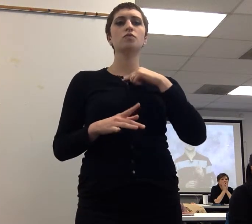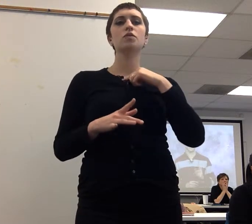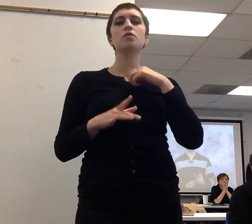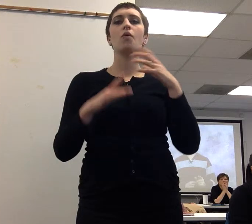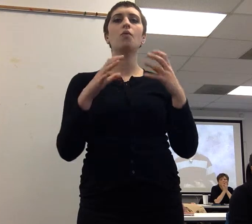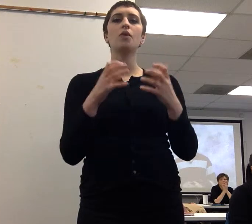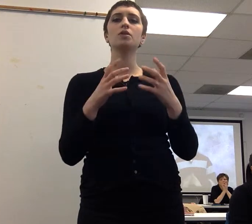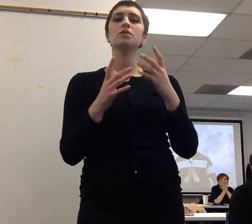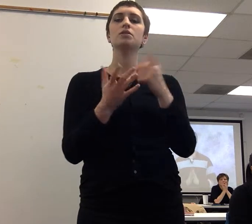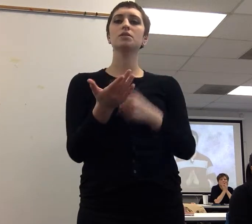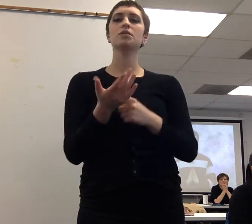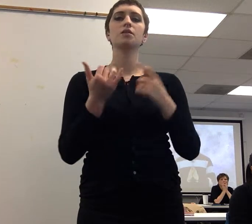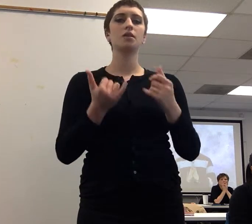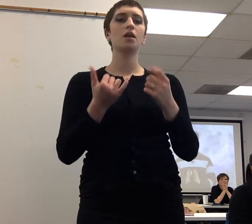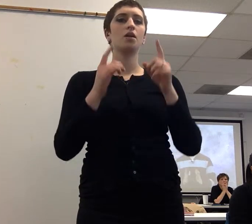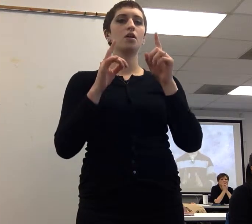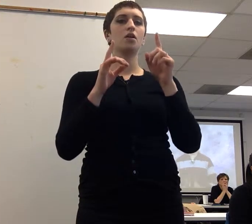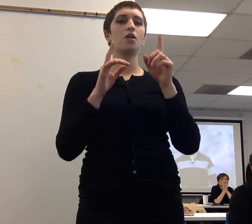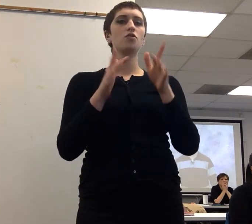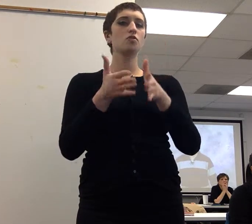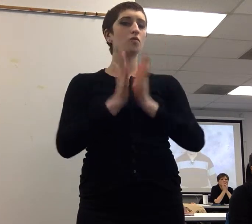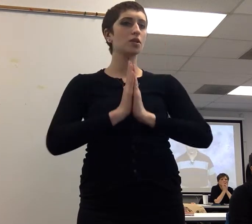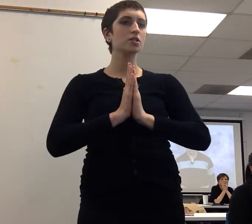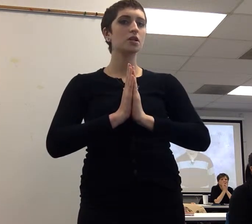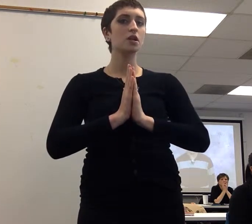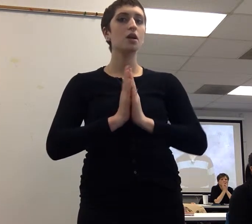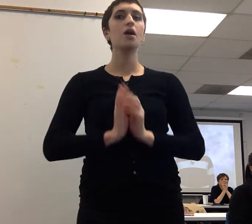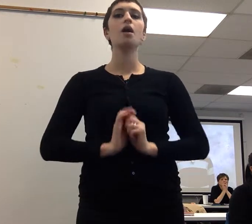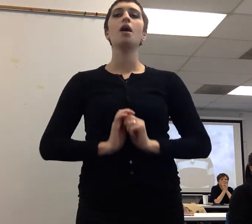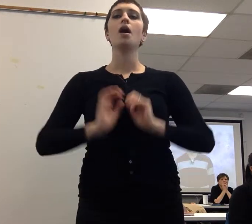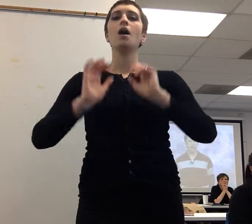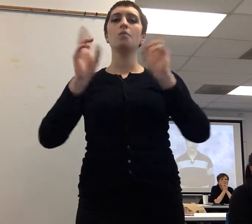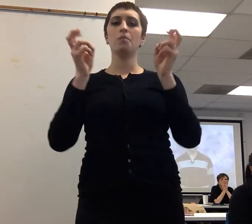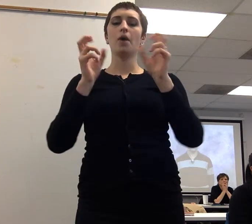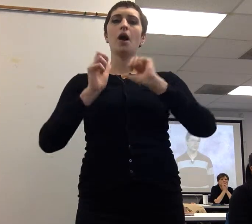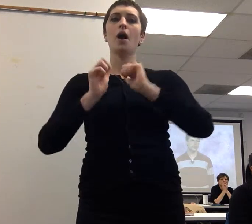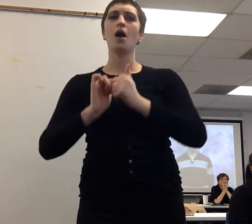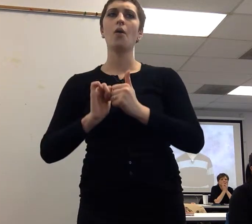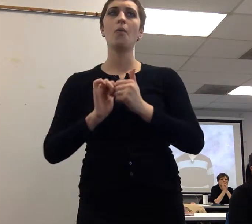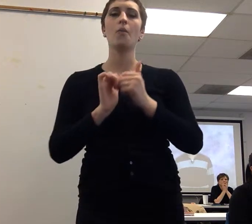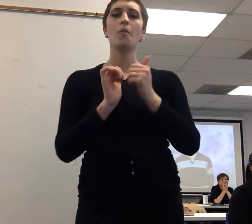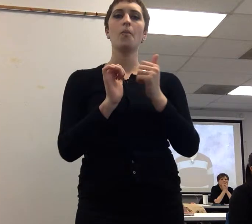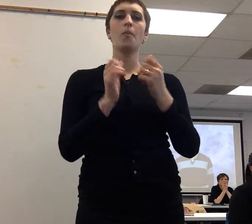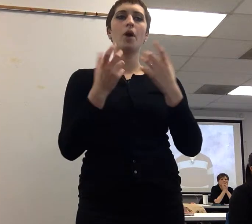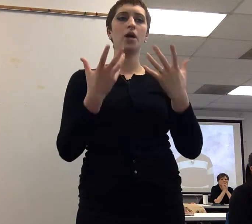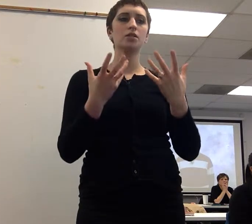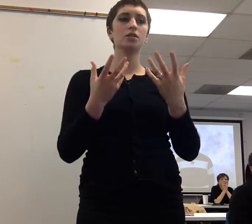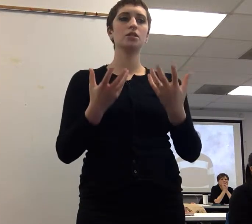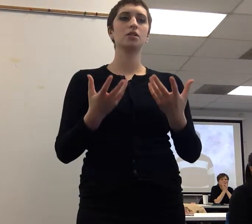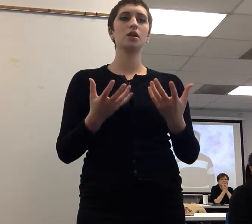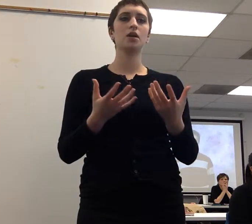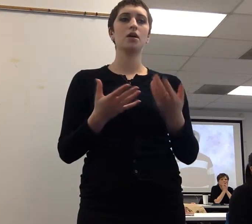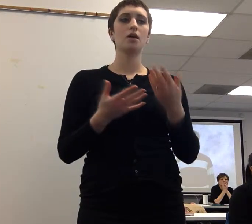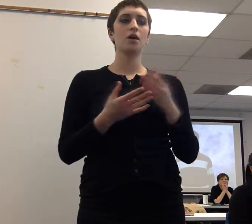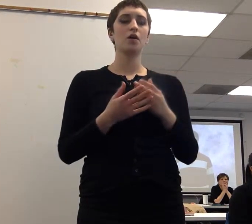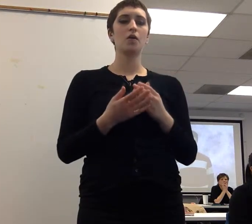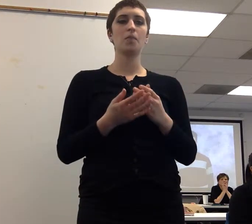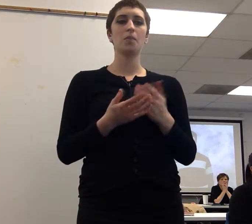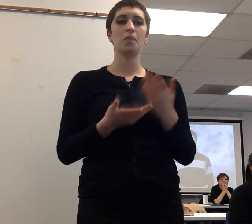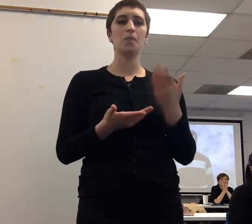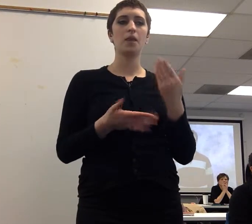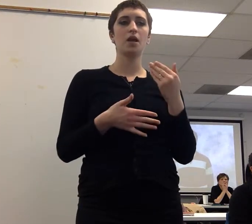government actually have when they get involved in business? What we're going to do is we're going to explore a time period in American